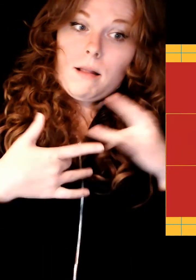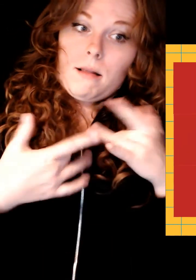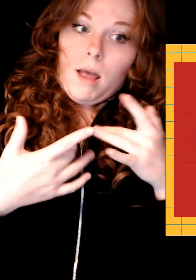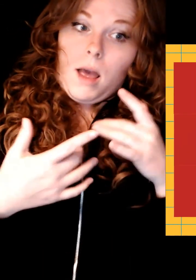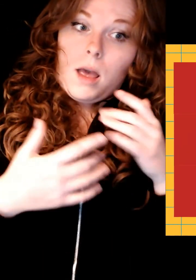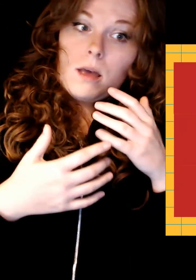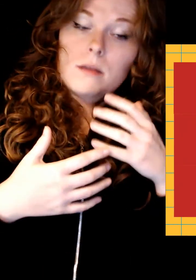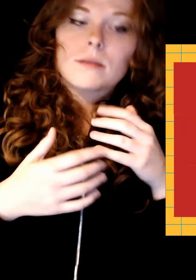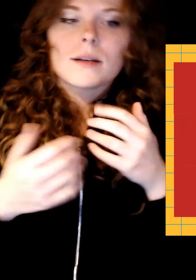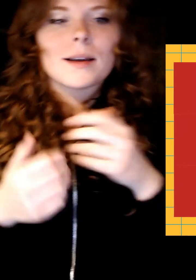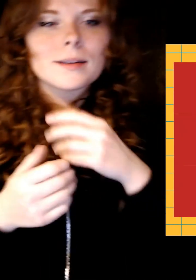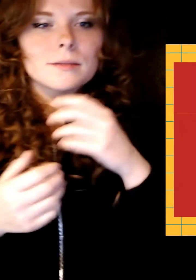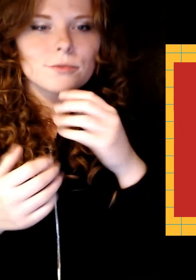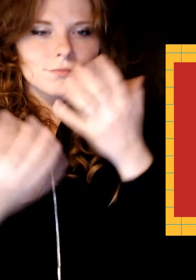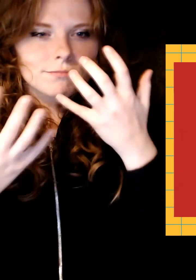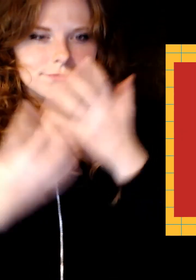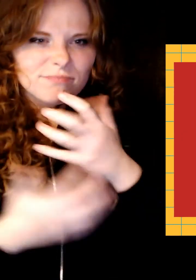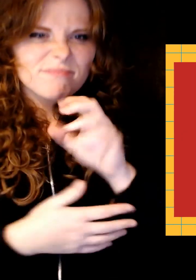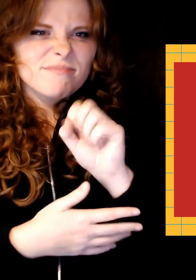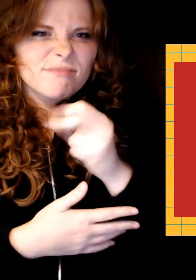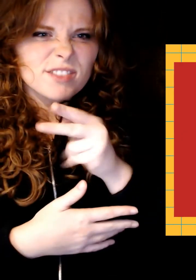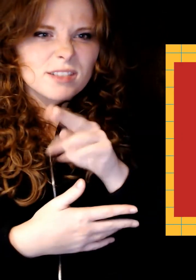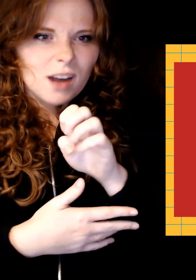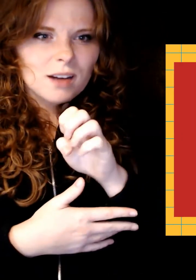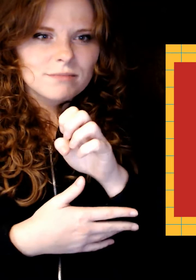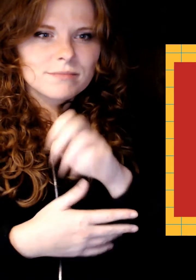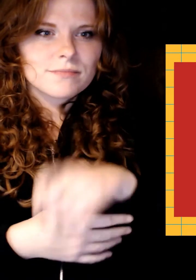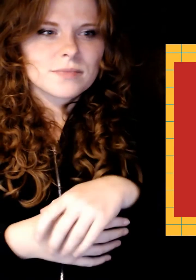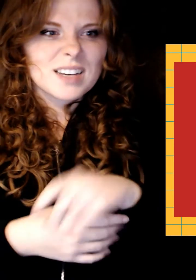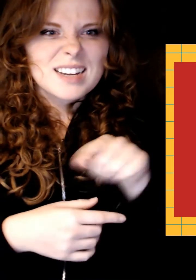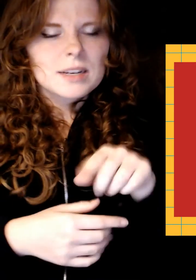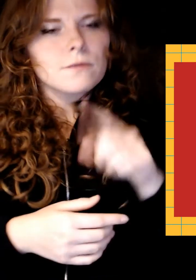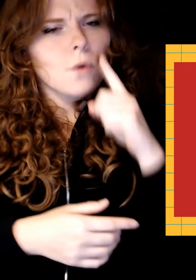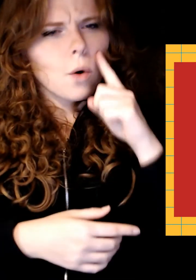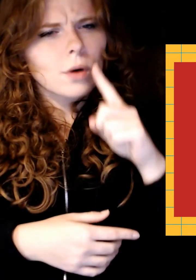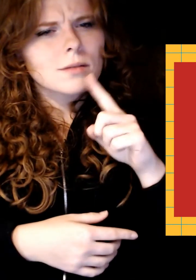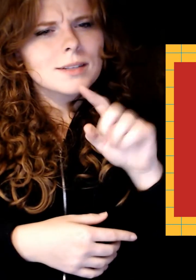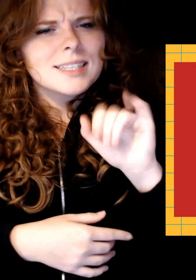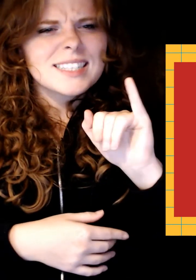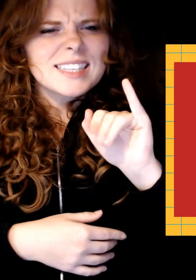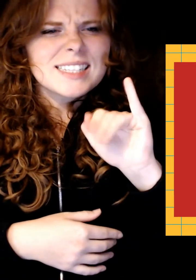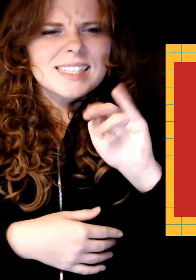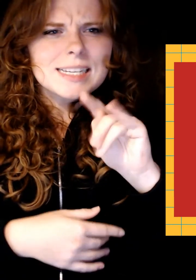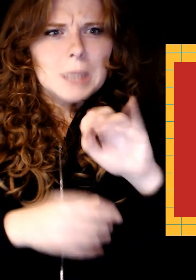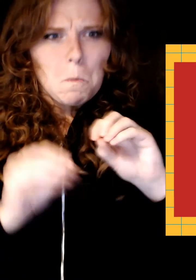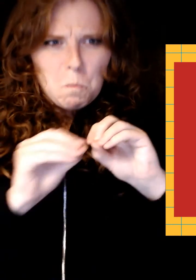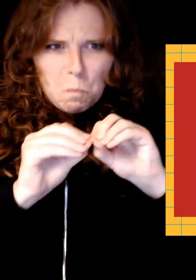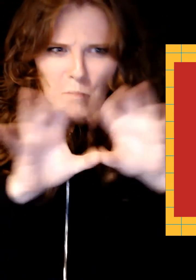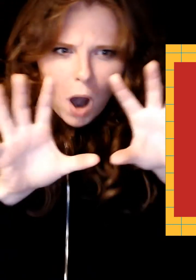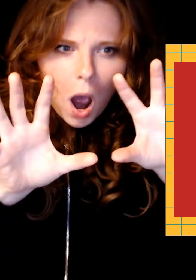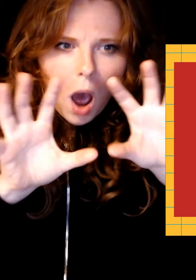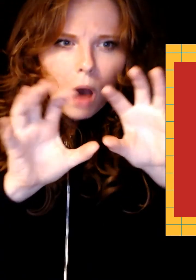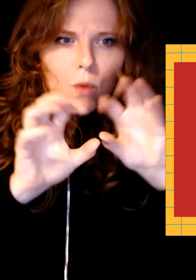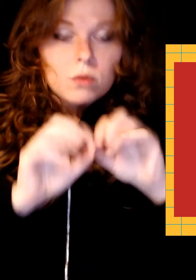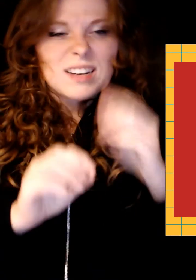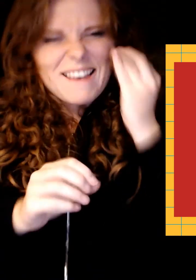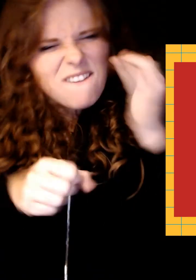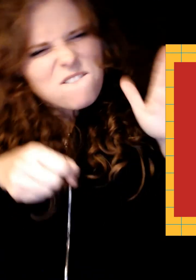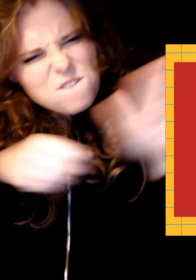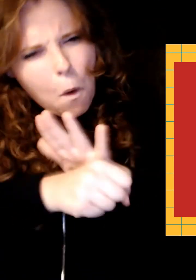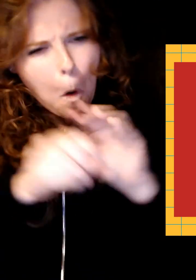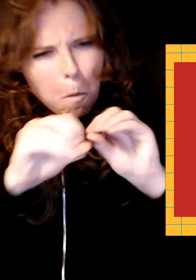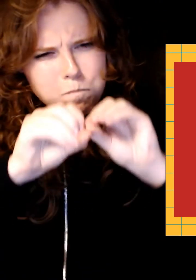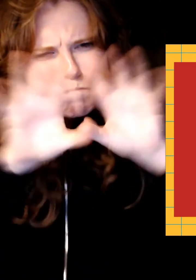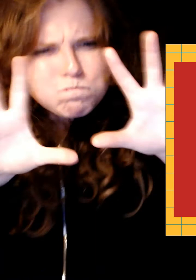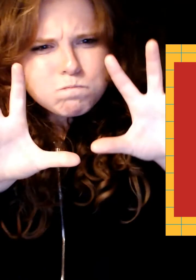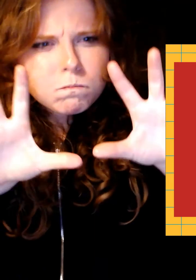Finally, the third property of color is intensity. This is talking about the brightness of a color. A color is at full intensity when it's not